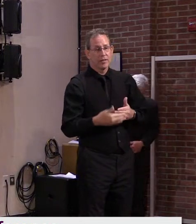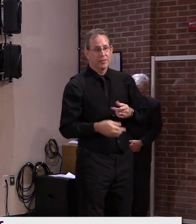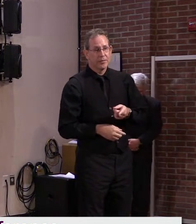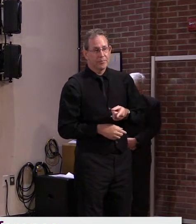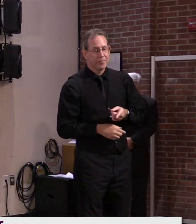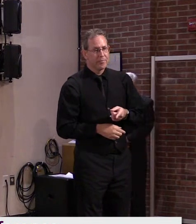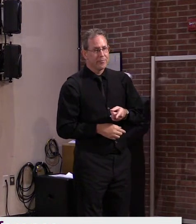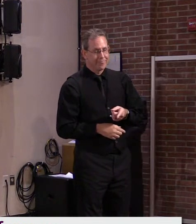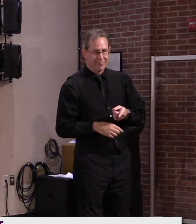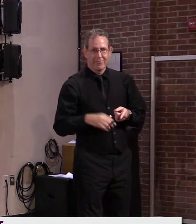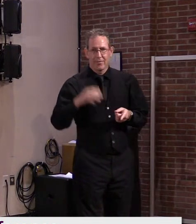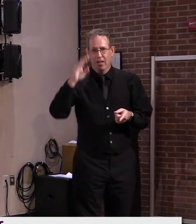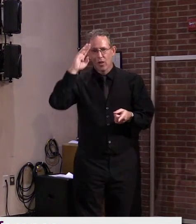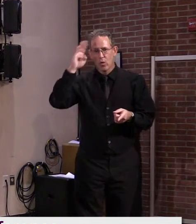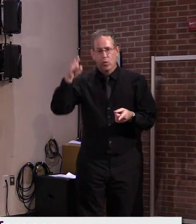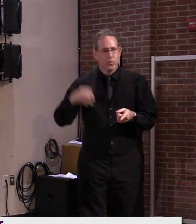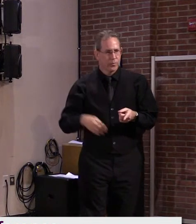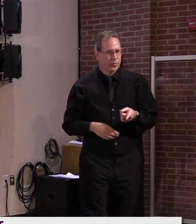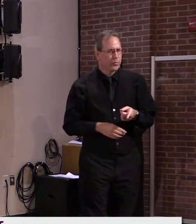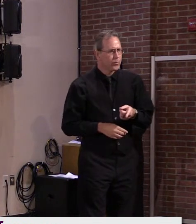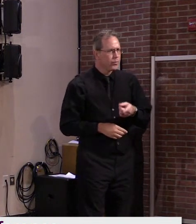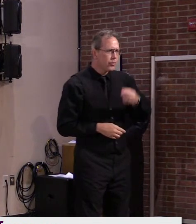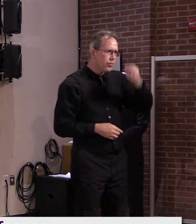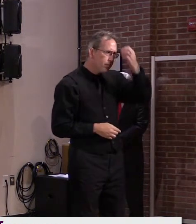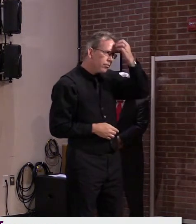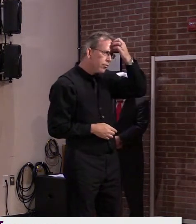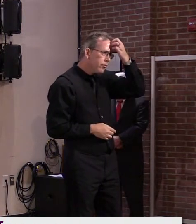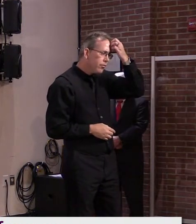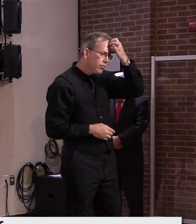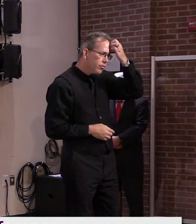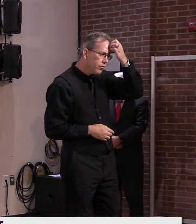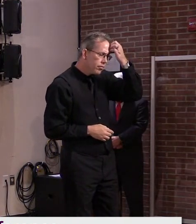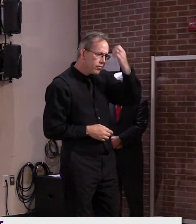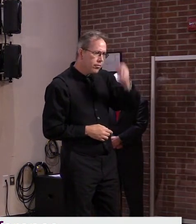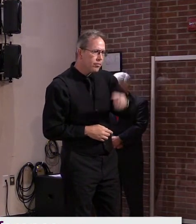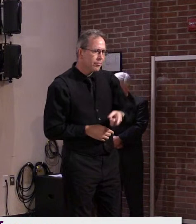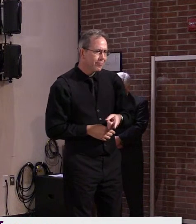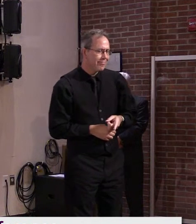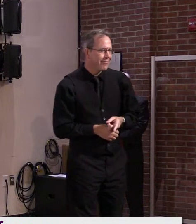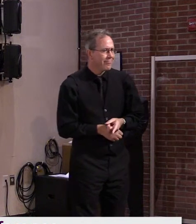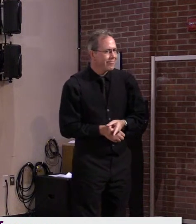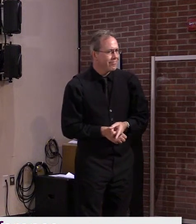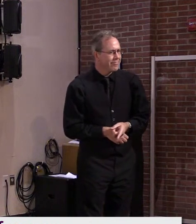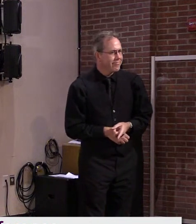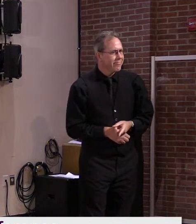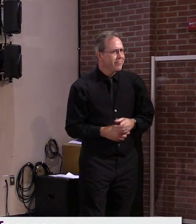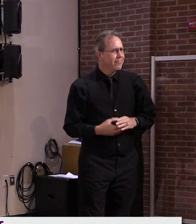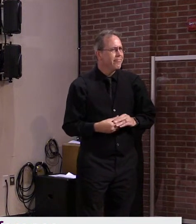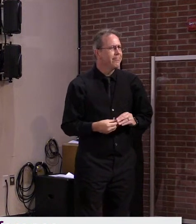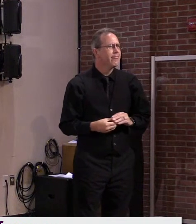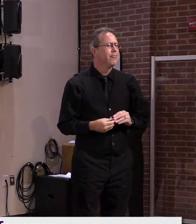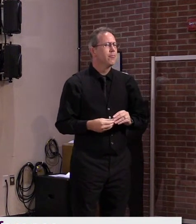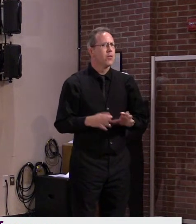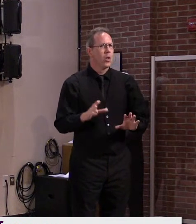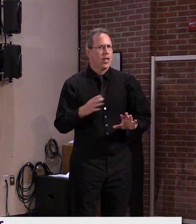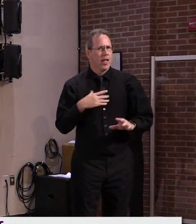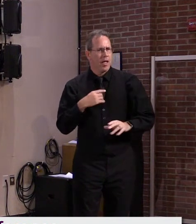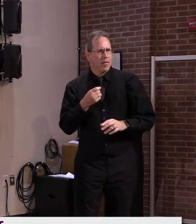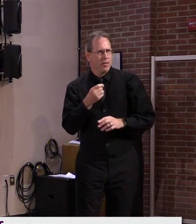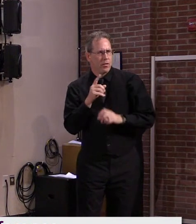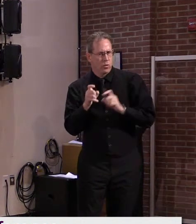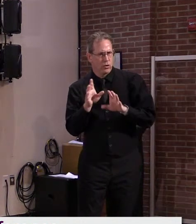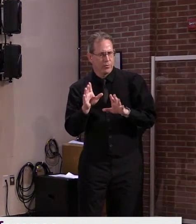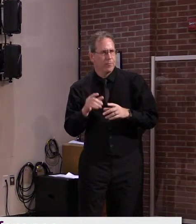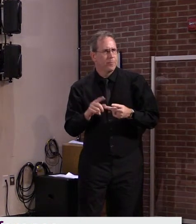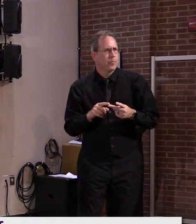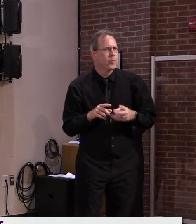Hi. So for the initial first and second shots for Vermonters, the state